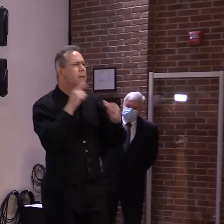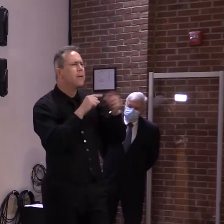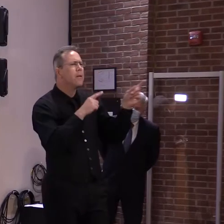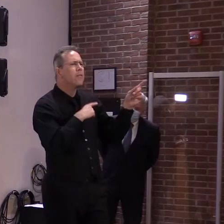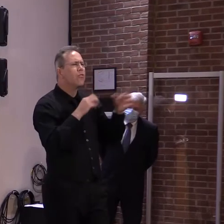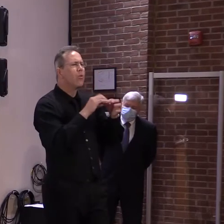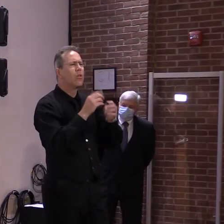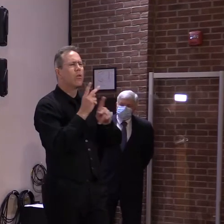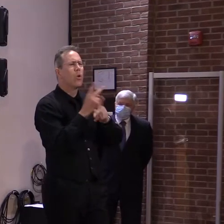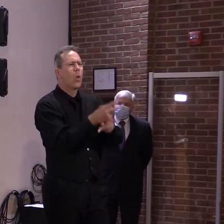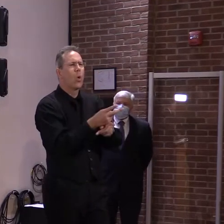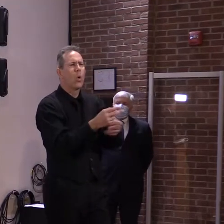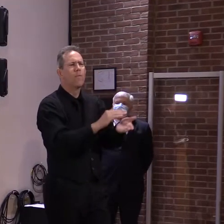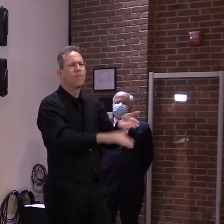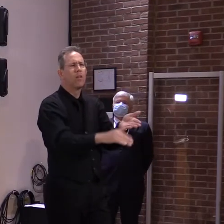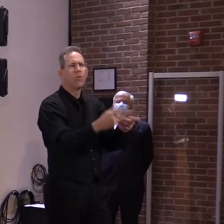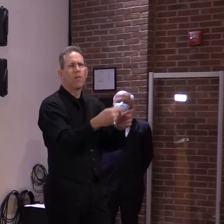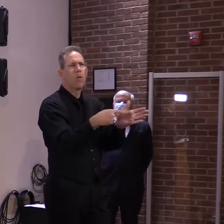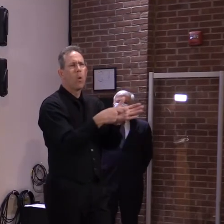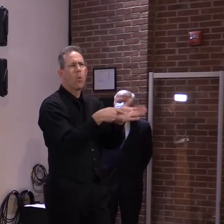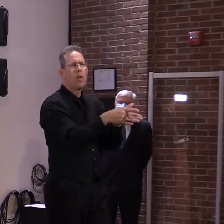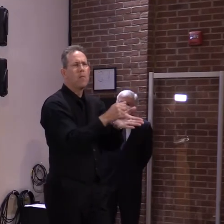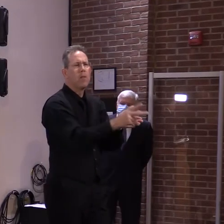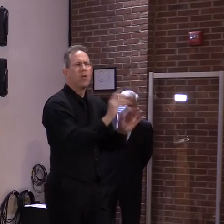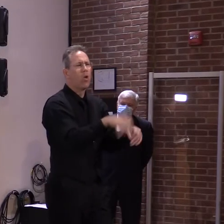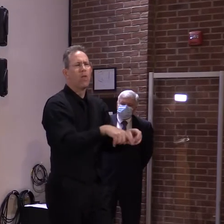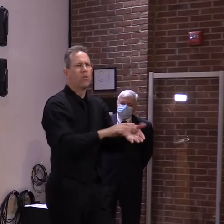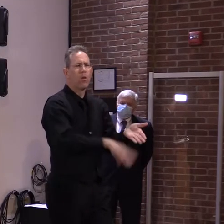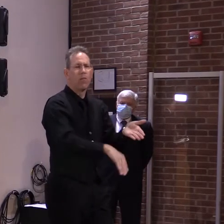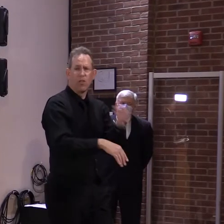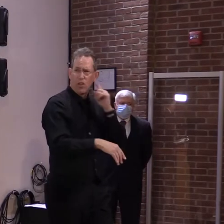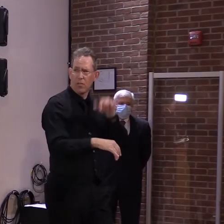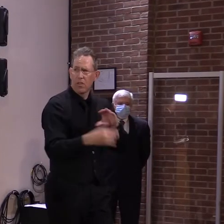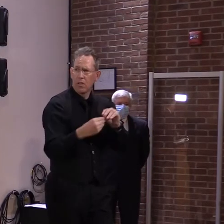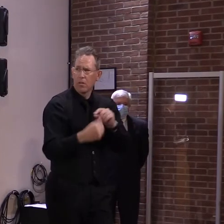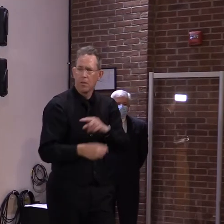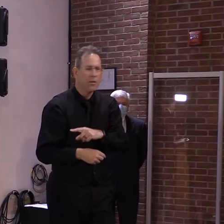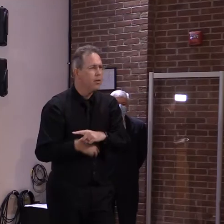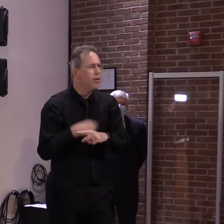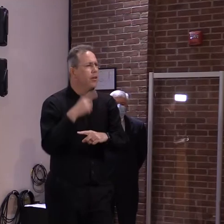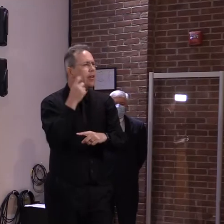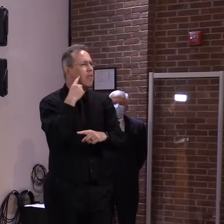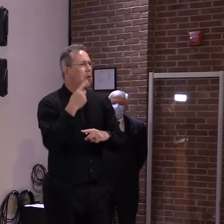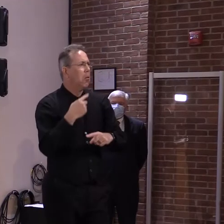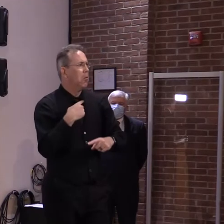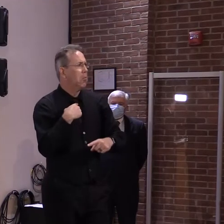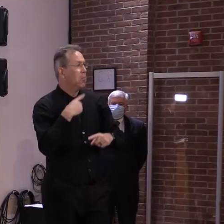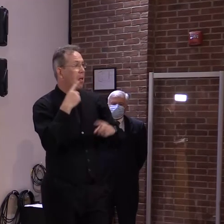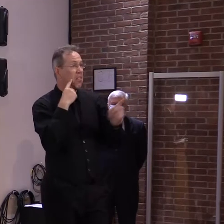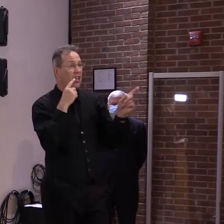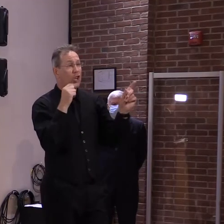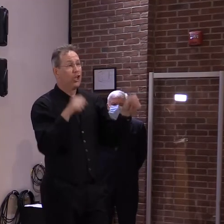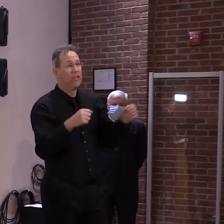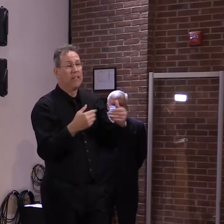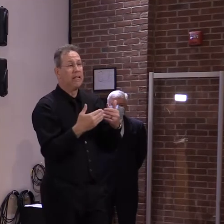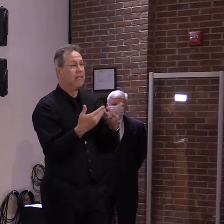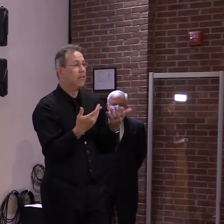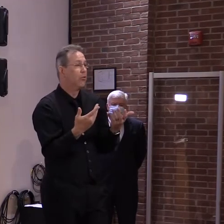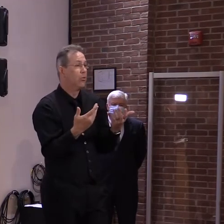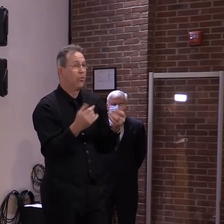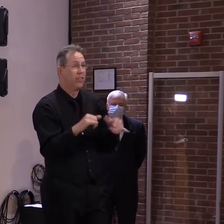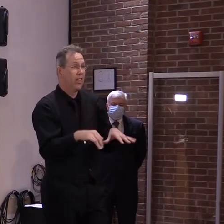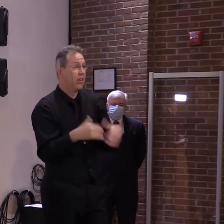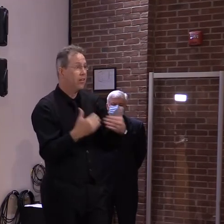one of the bills or the budget bill, and I will bring that back to the table if they aren't considering it on their